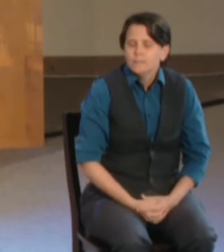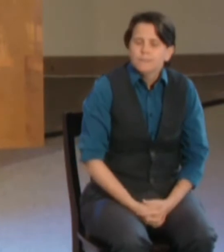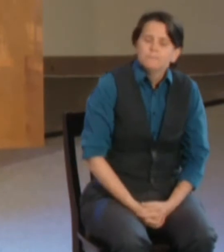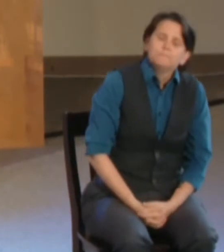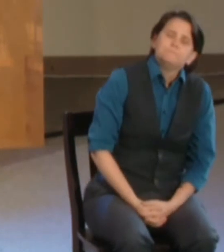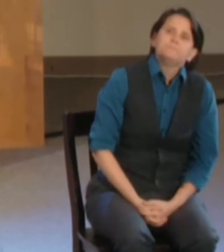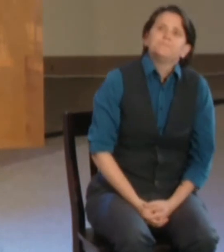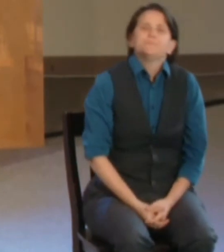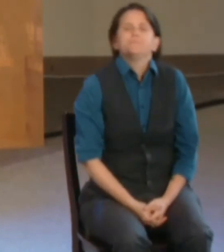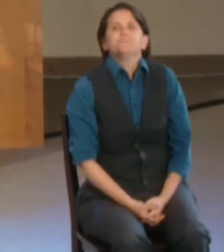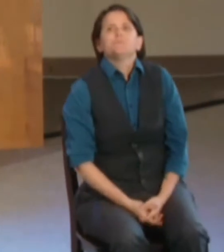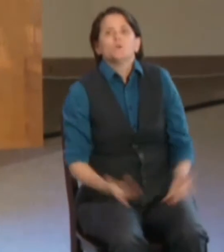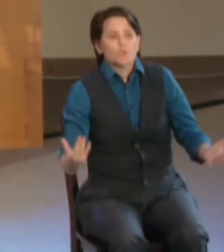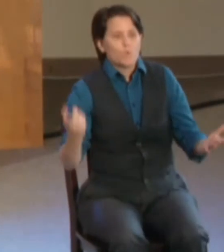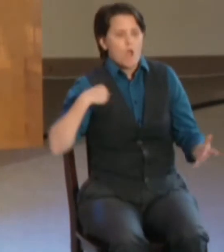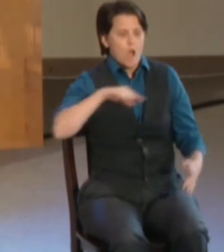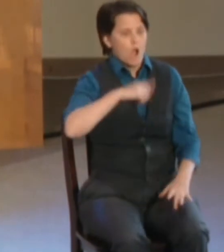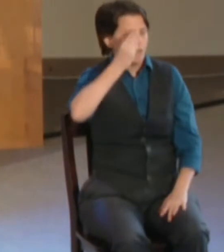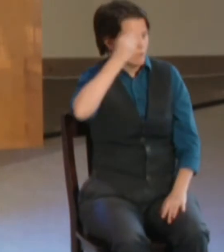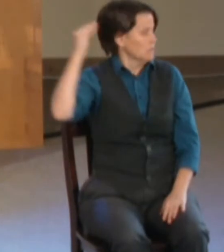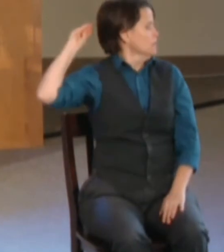We look at our unconscious biases